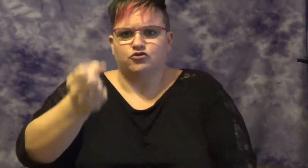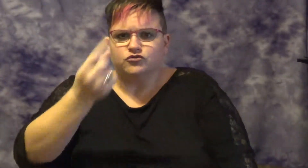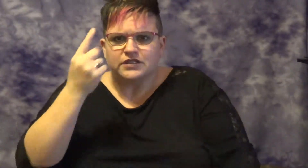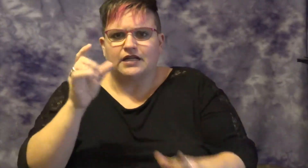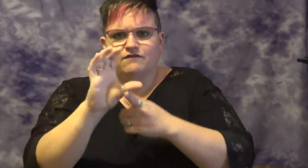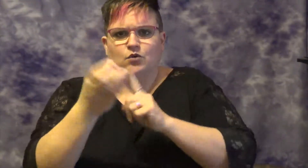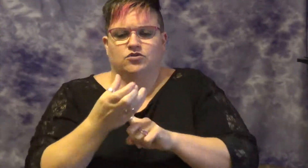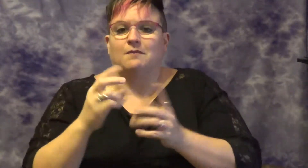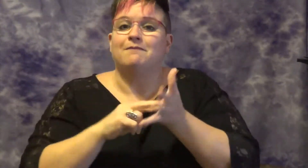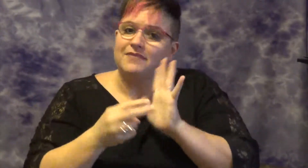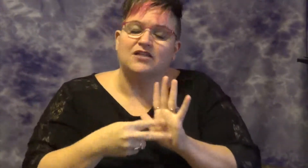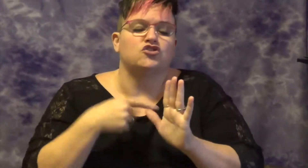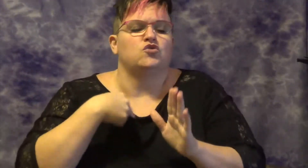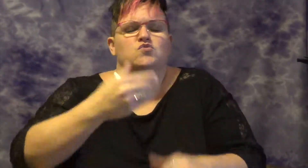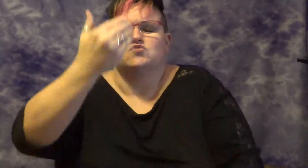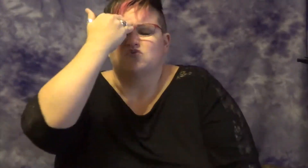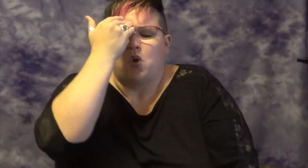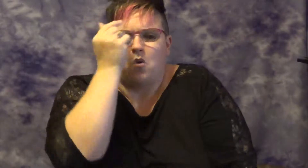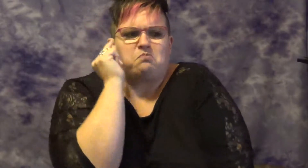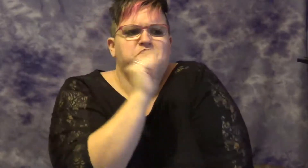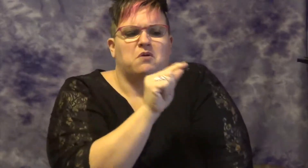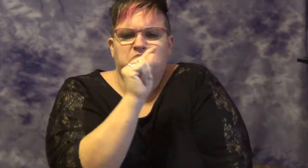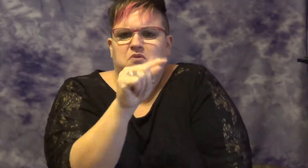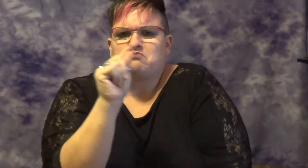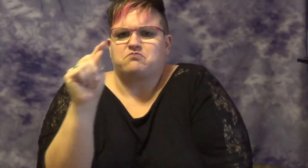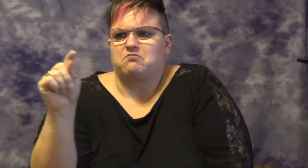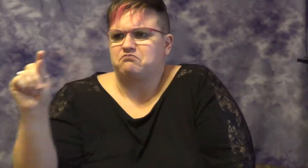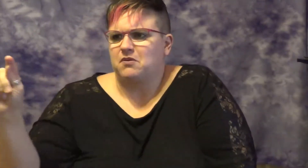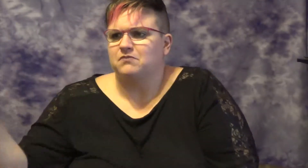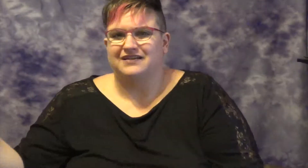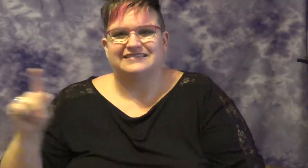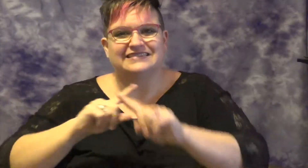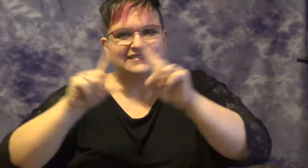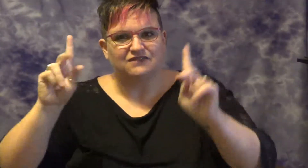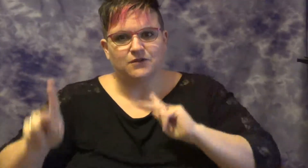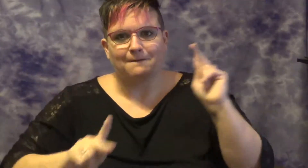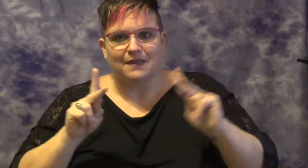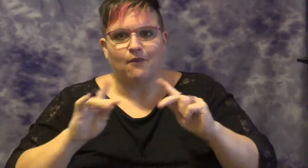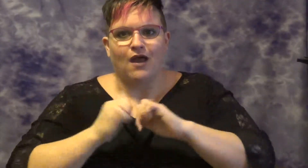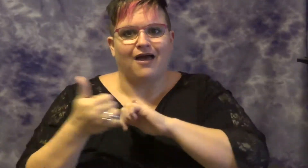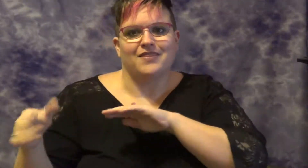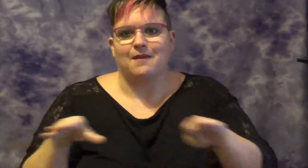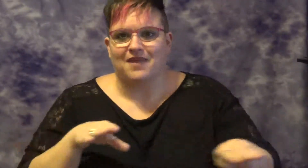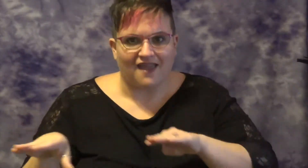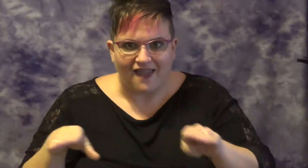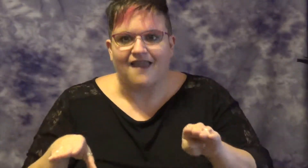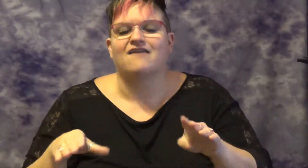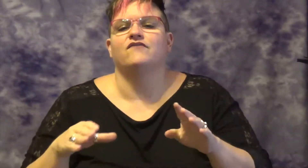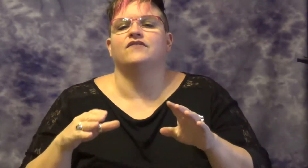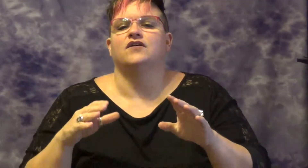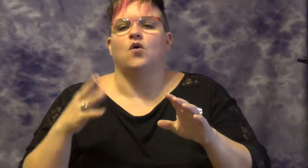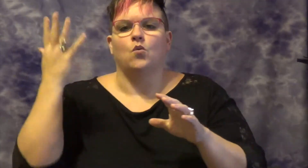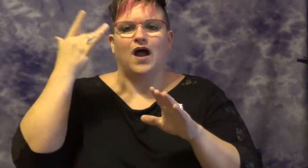know your culture and you understand other people's cultures and you have competence in it so that you